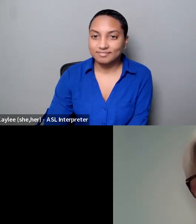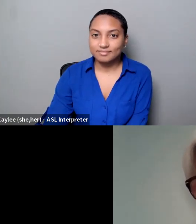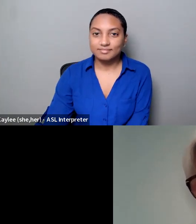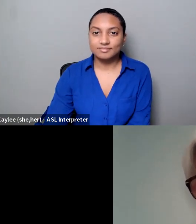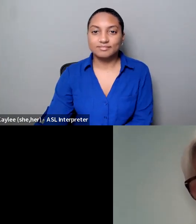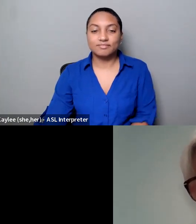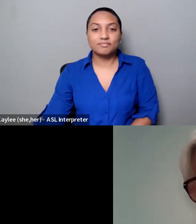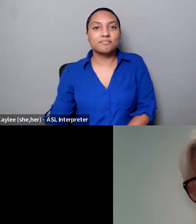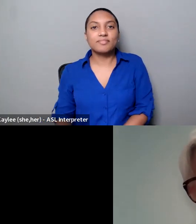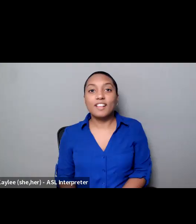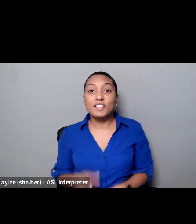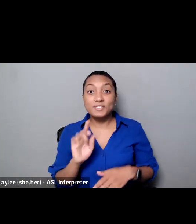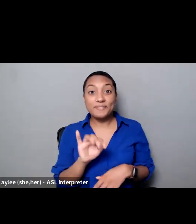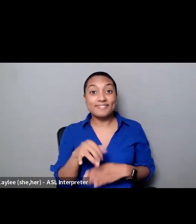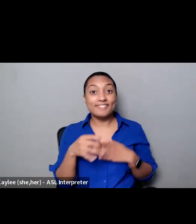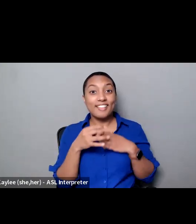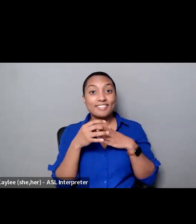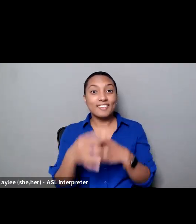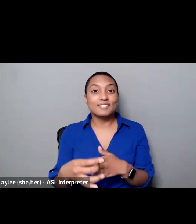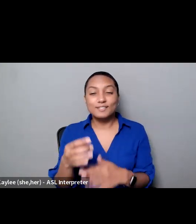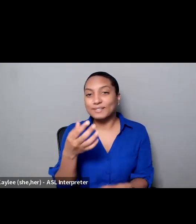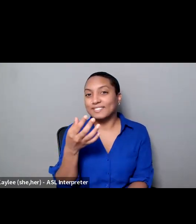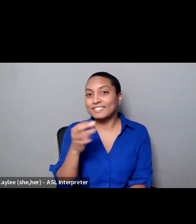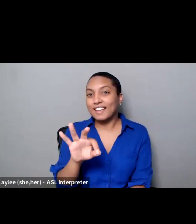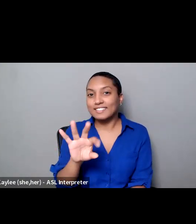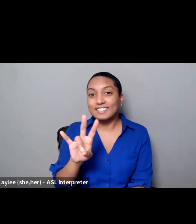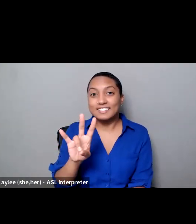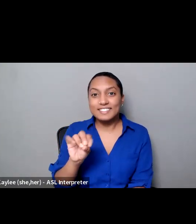led to the 1978 amendments to the Rehab Act.